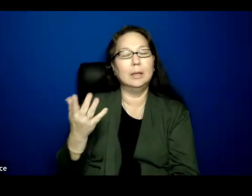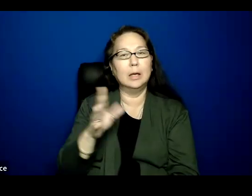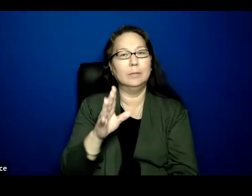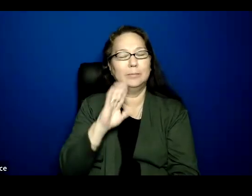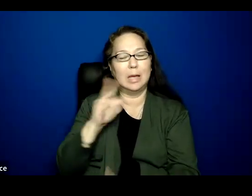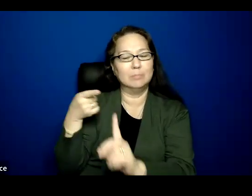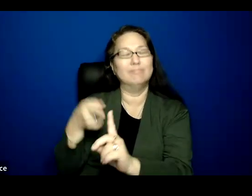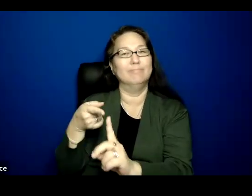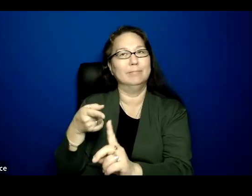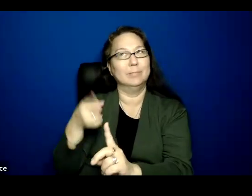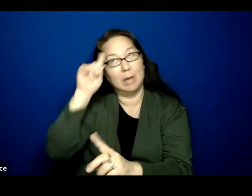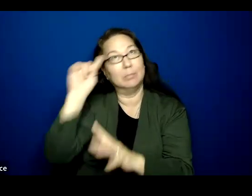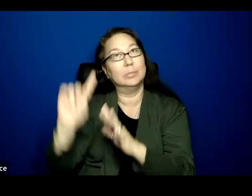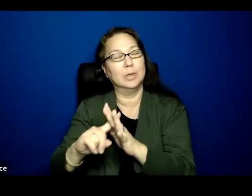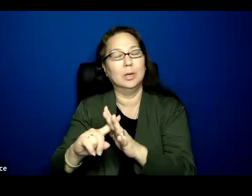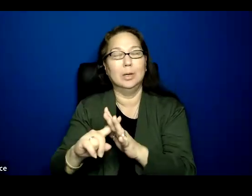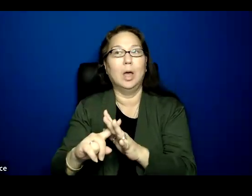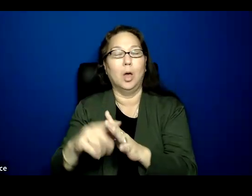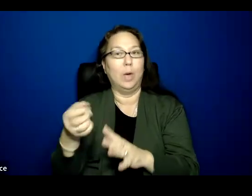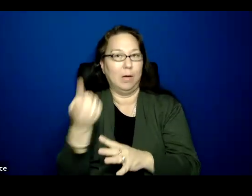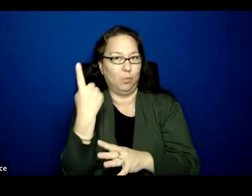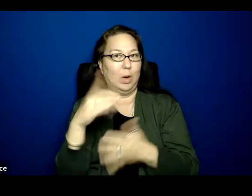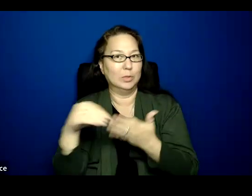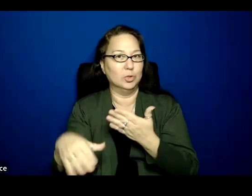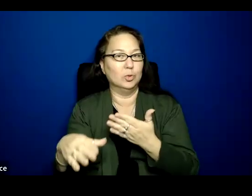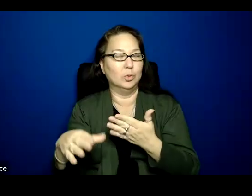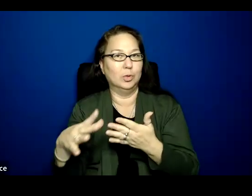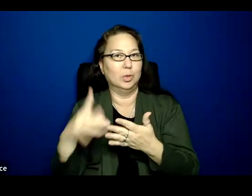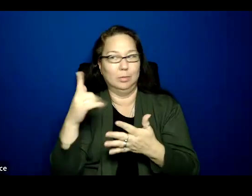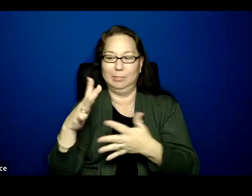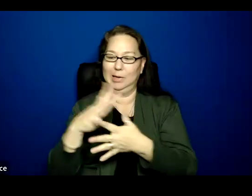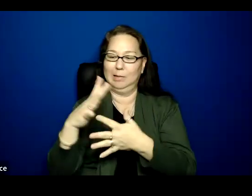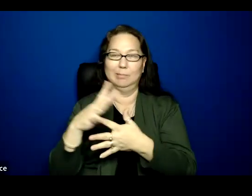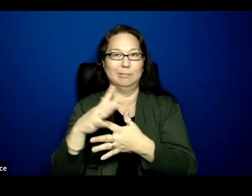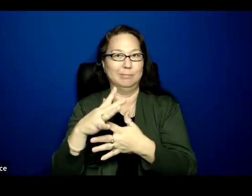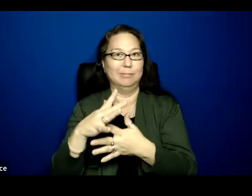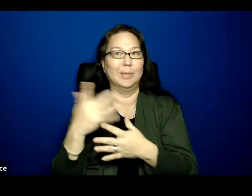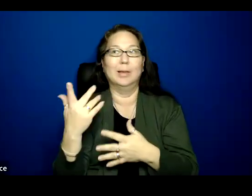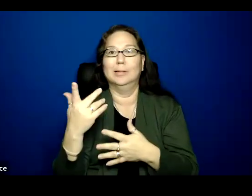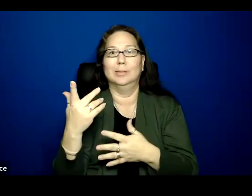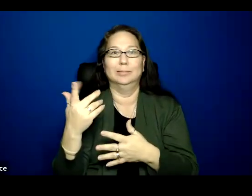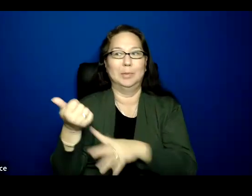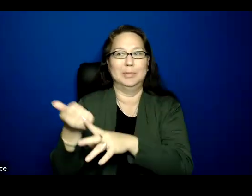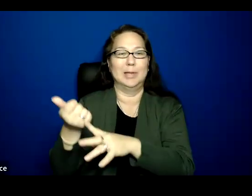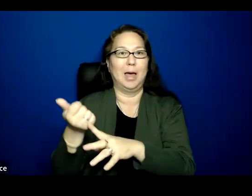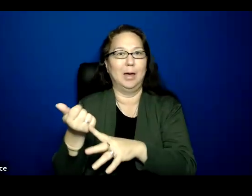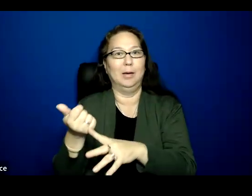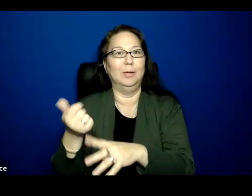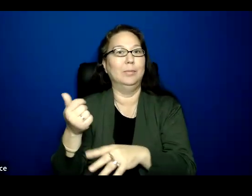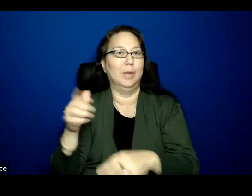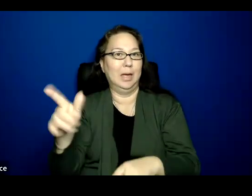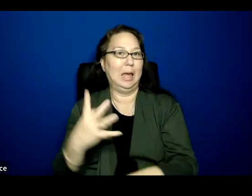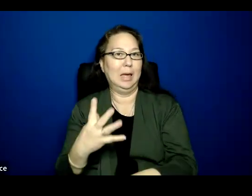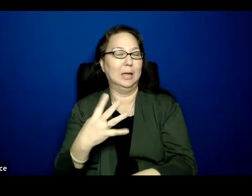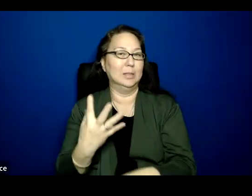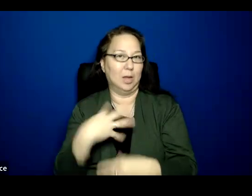in the 11th grade right now on the spectrum. A lot of complex things are happening for this young man, and he